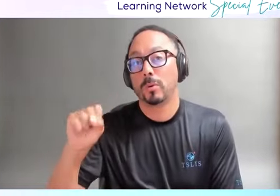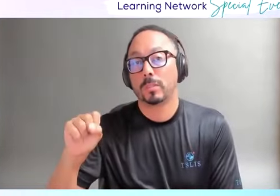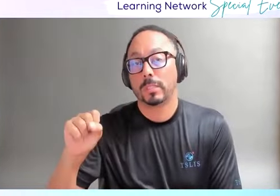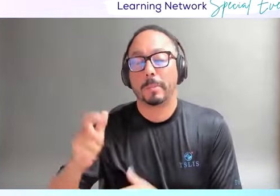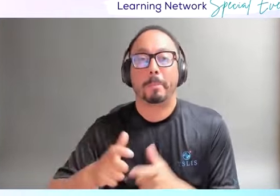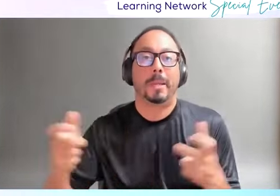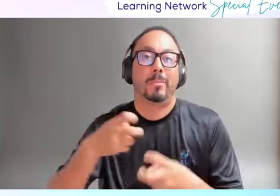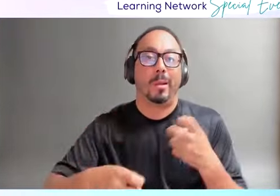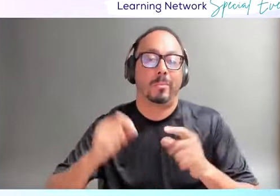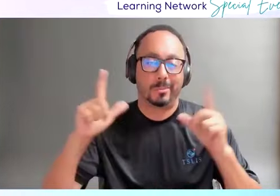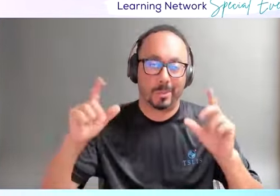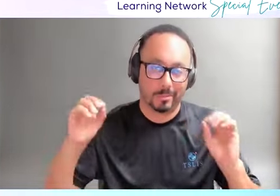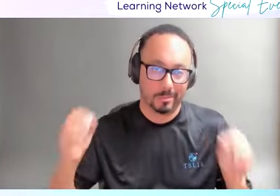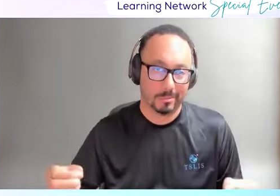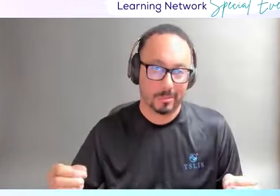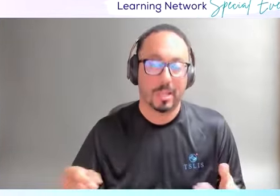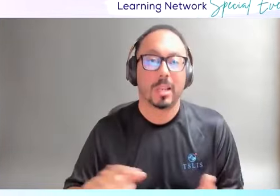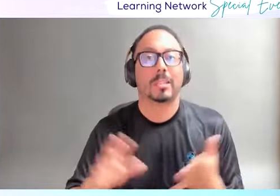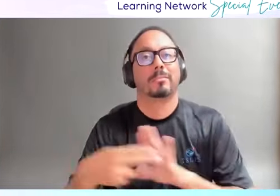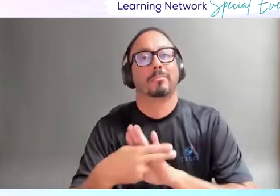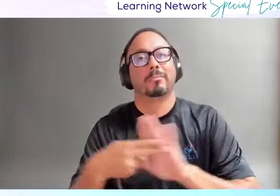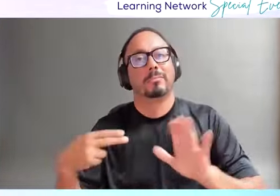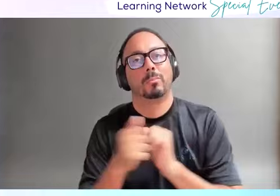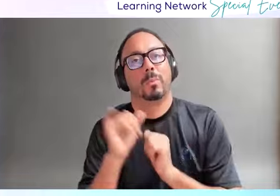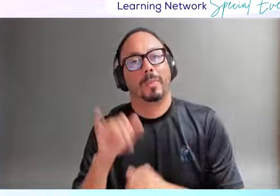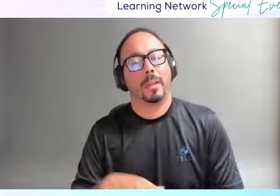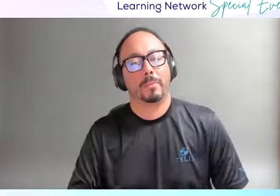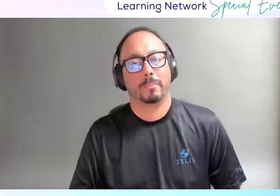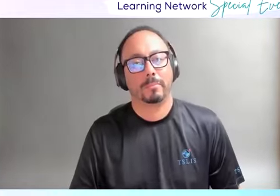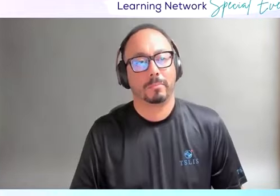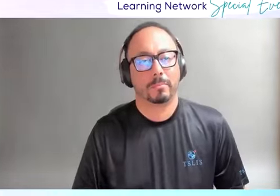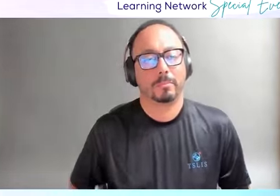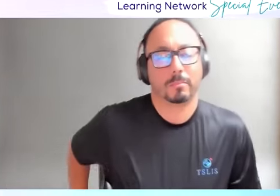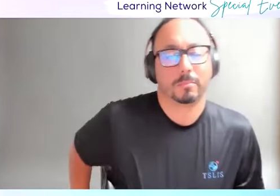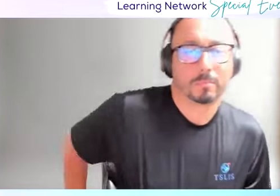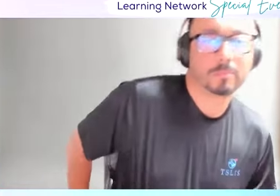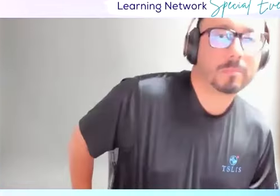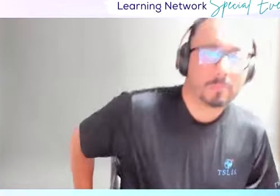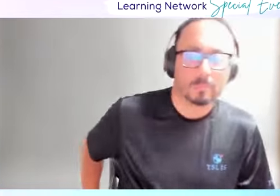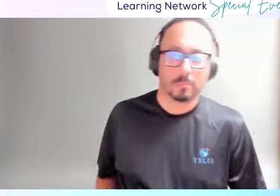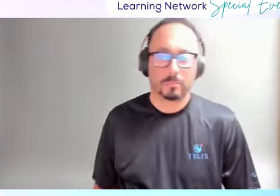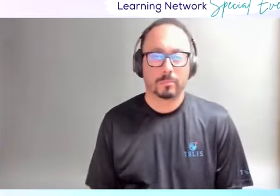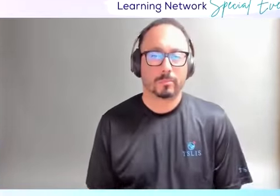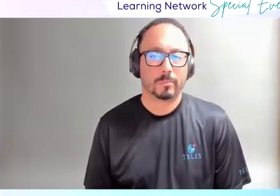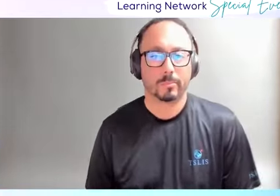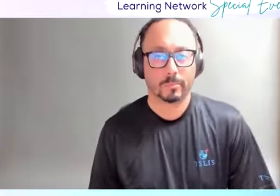with the stigma that was attached to that. And one of the things we delved into with them